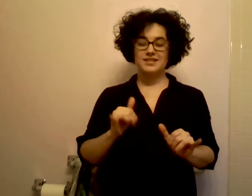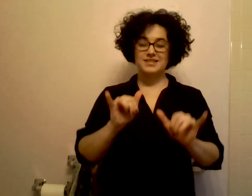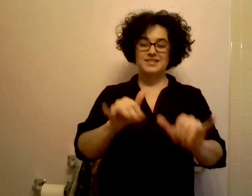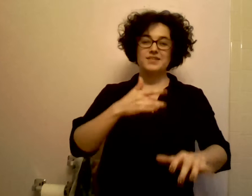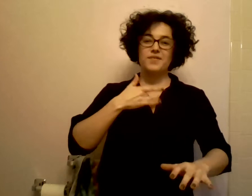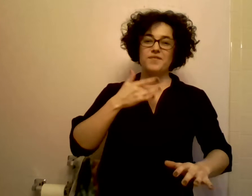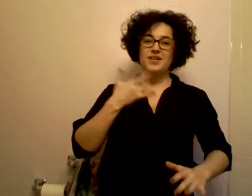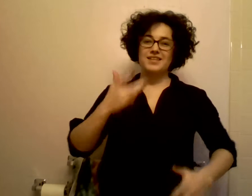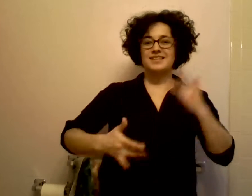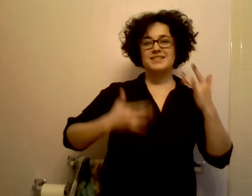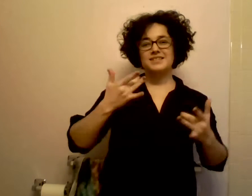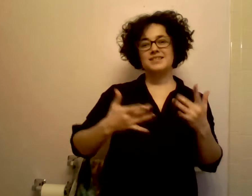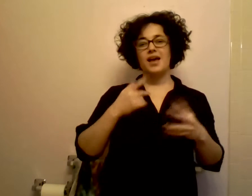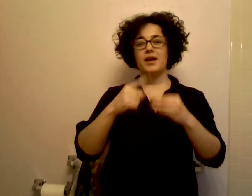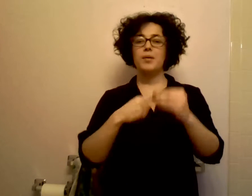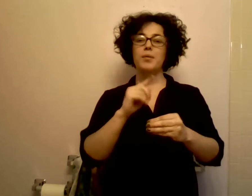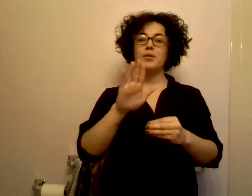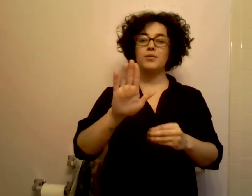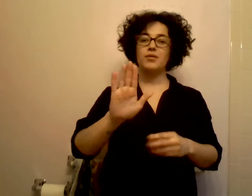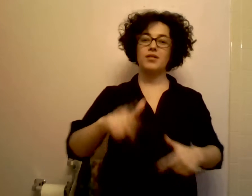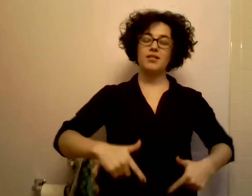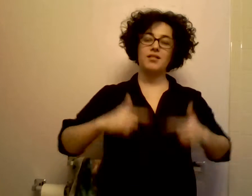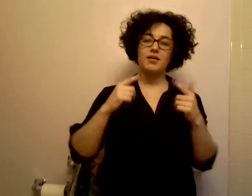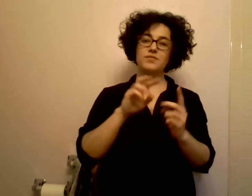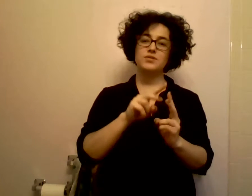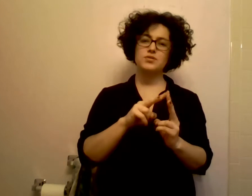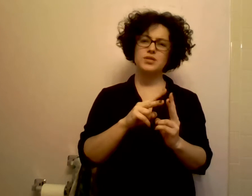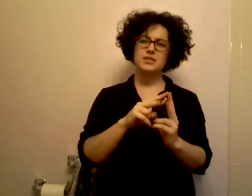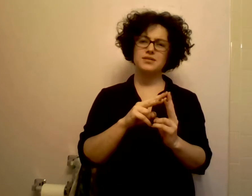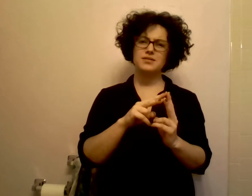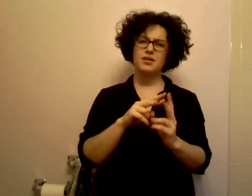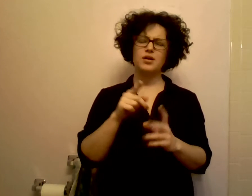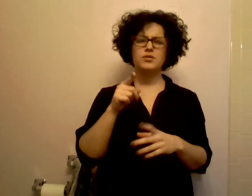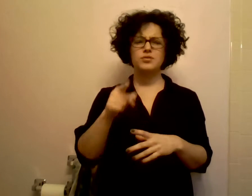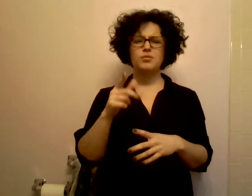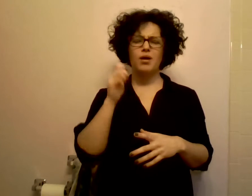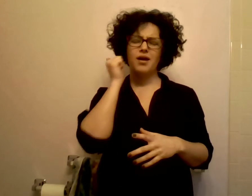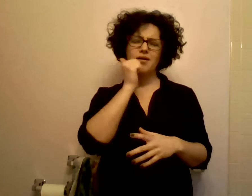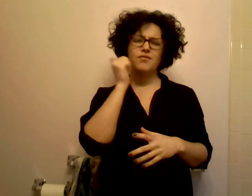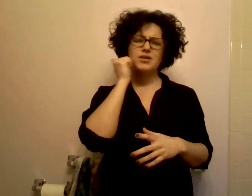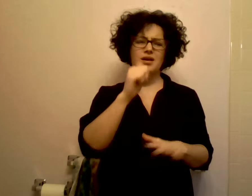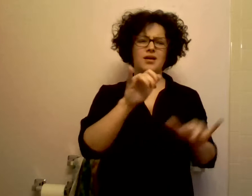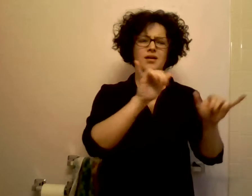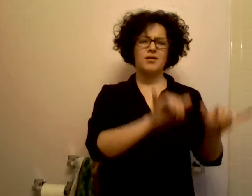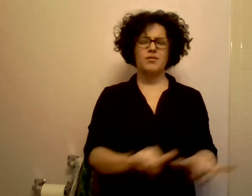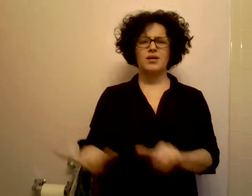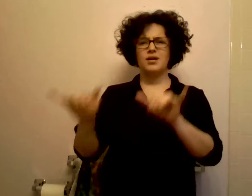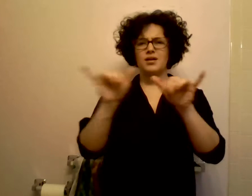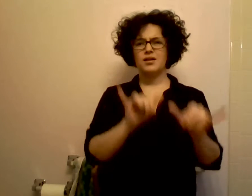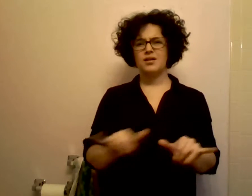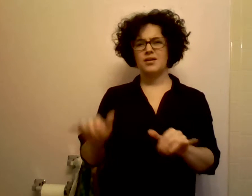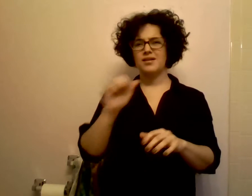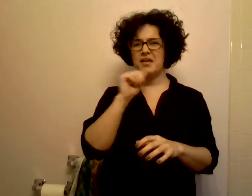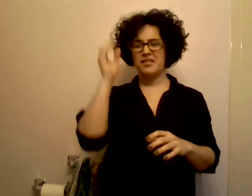choices? Do you simply go through your routine in an unconscious manner, or do you always keep in the forefront of